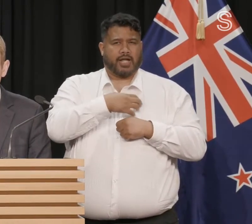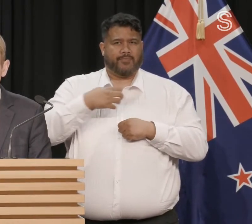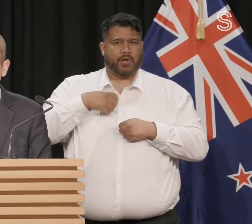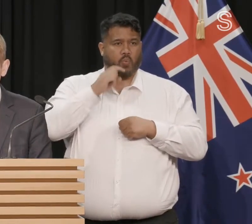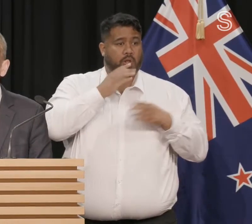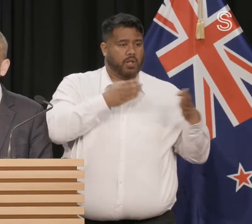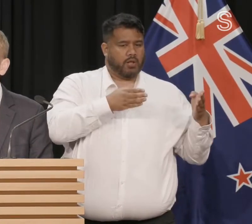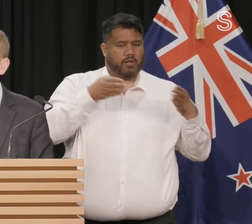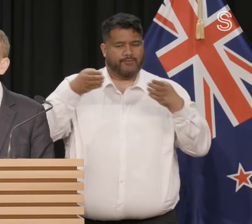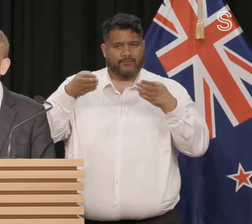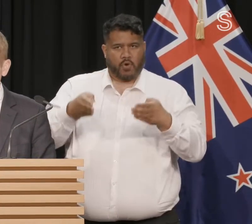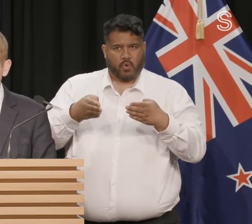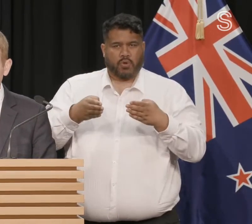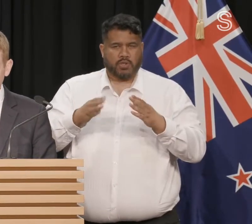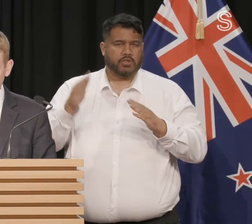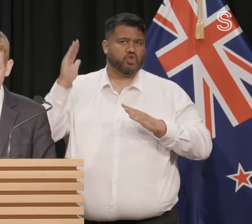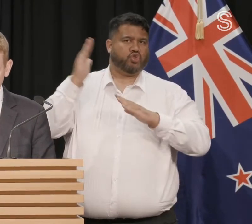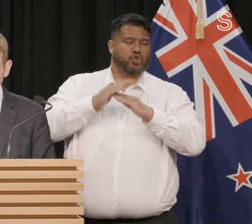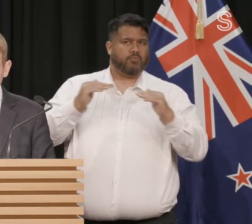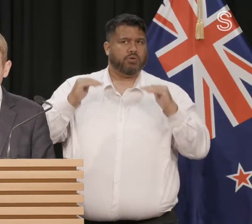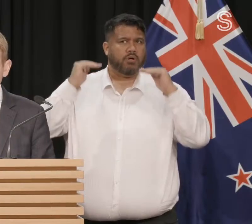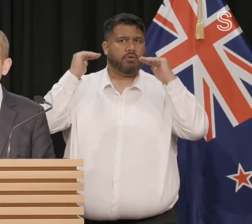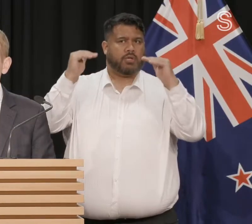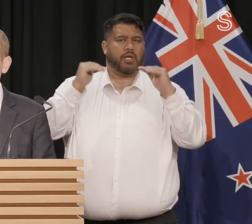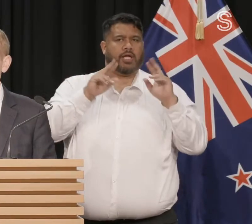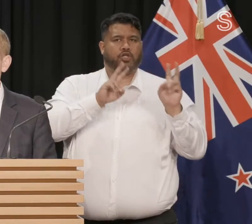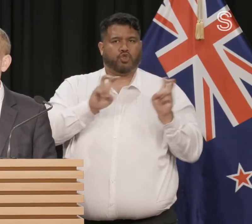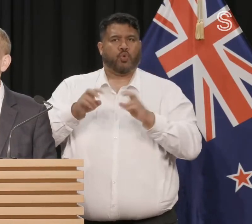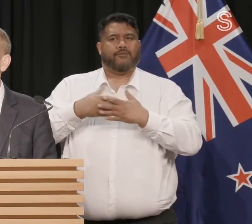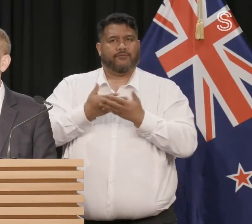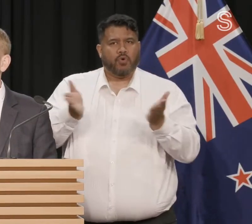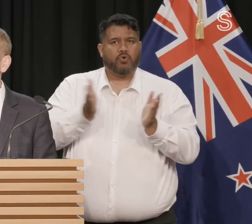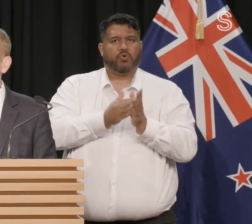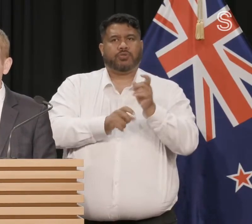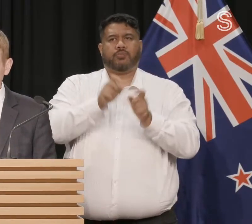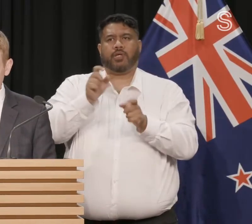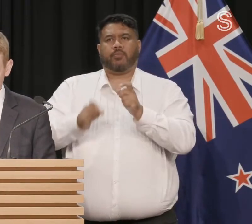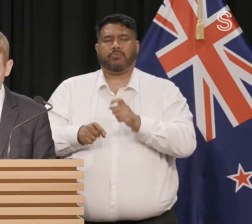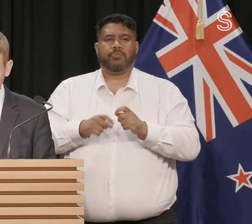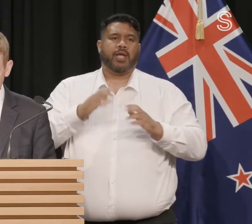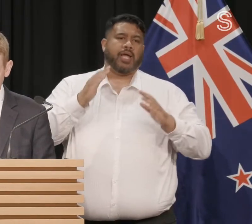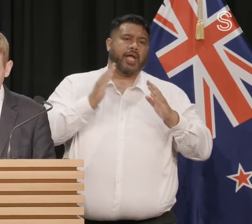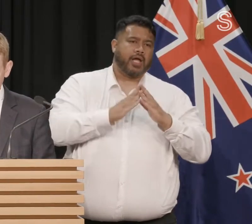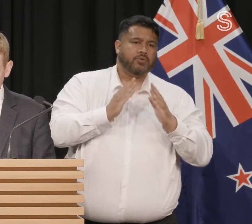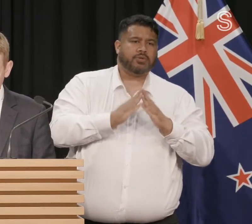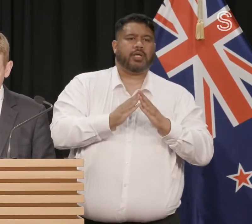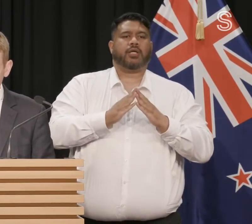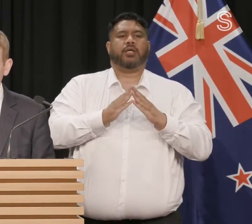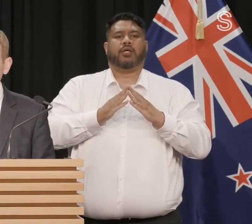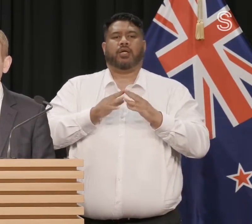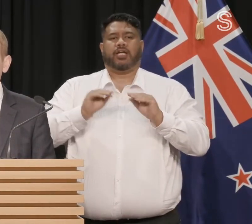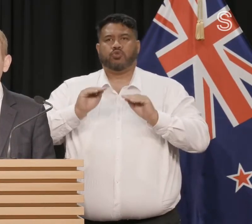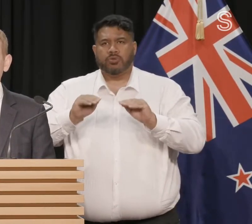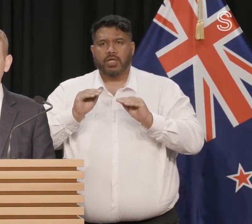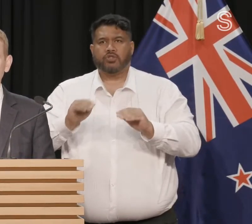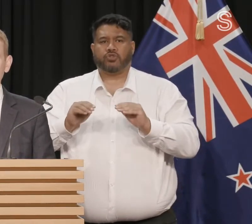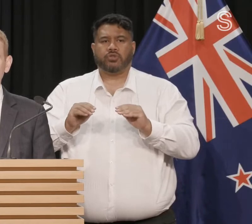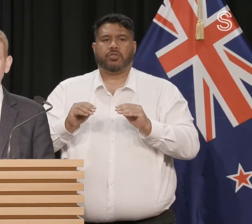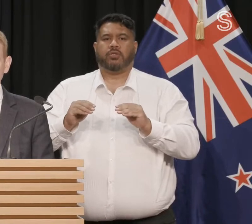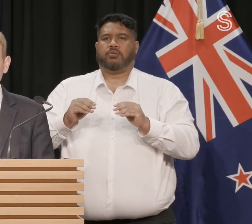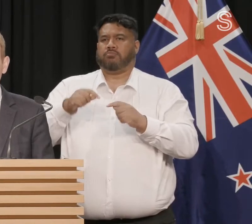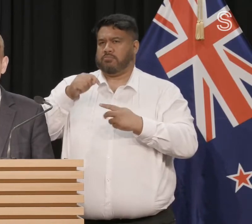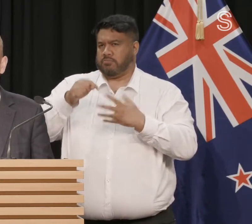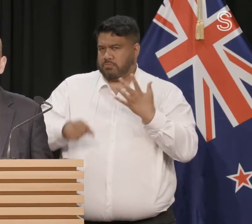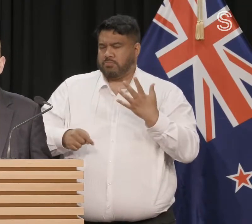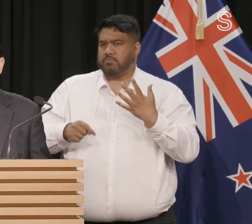butter issues like education, health, housing, and keeping communities and businesses safe. That means a greater focus